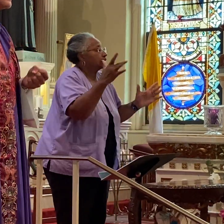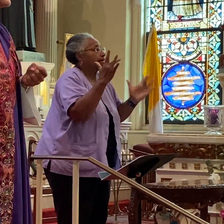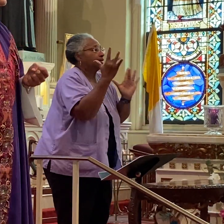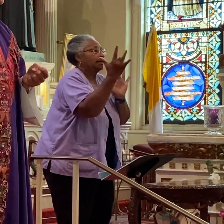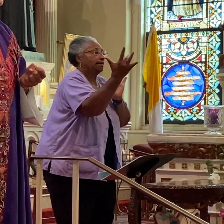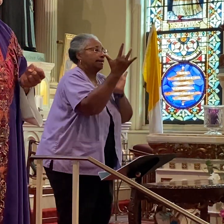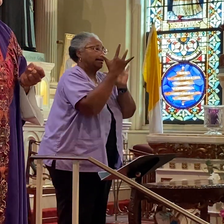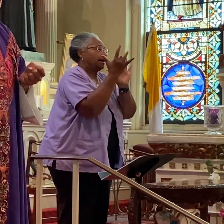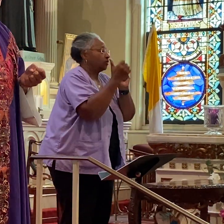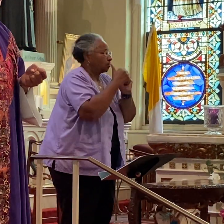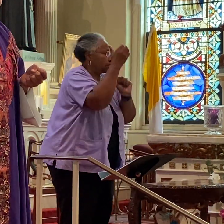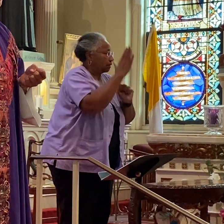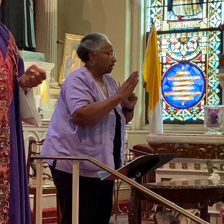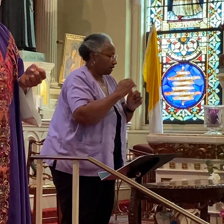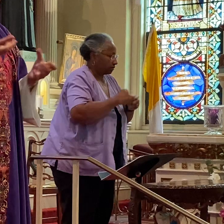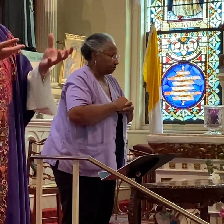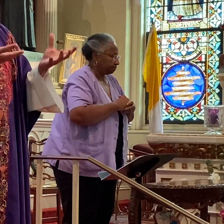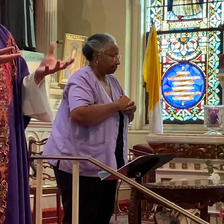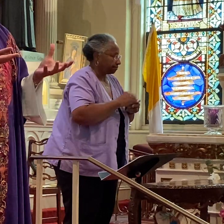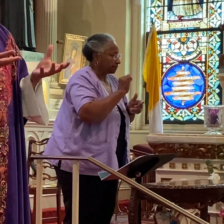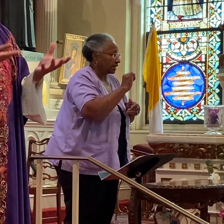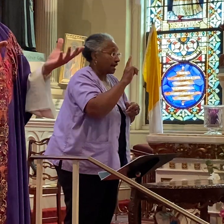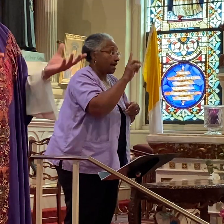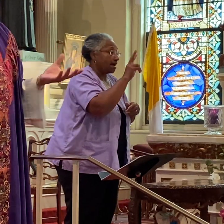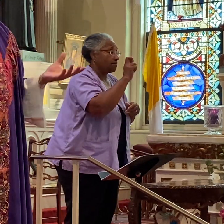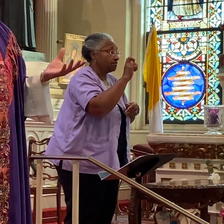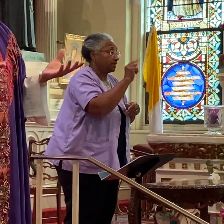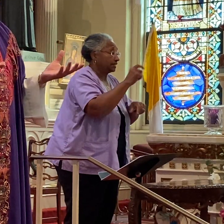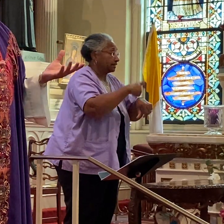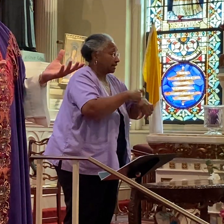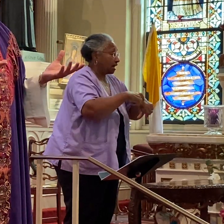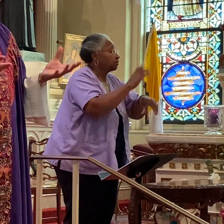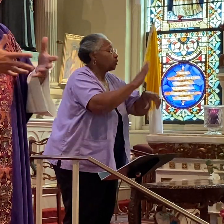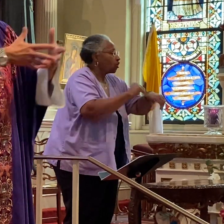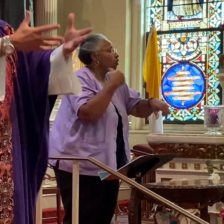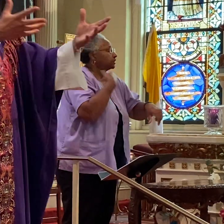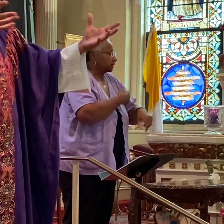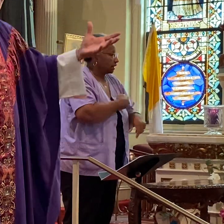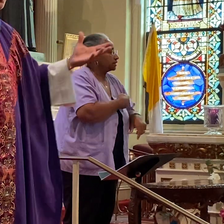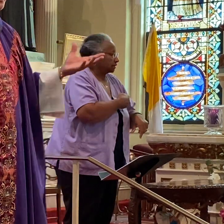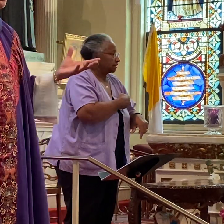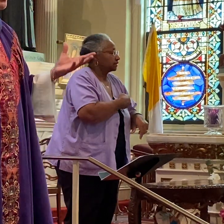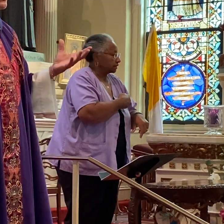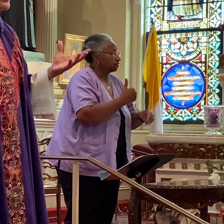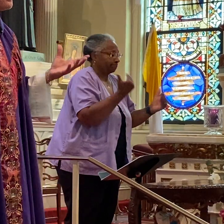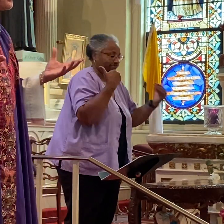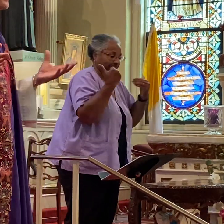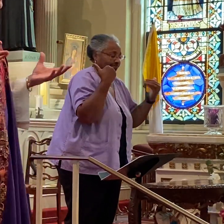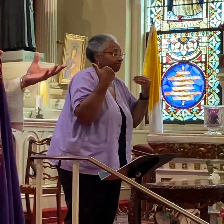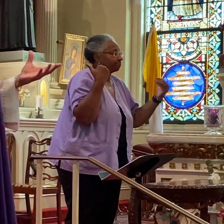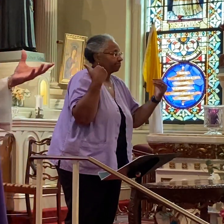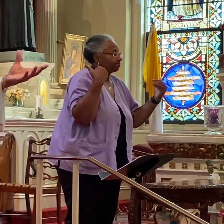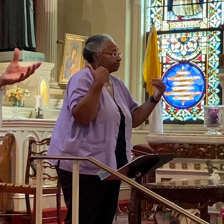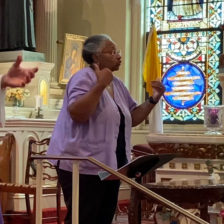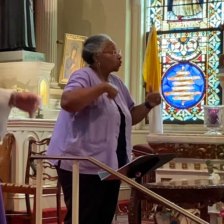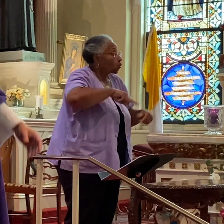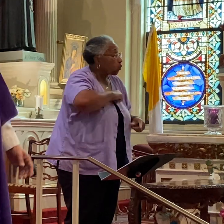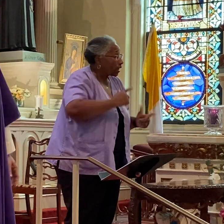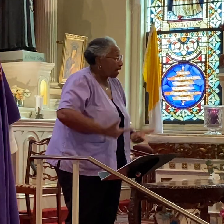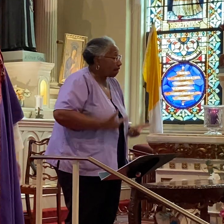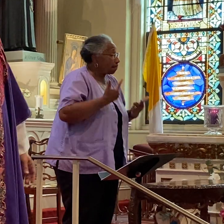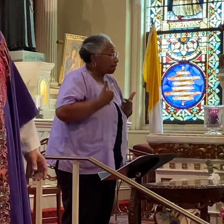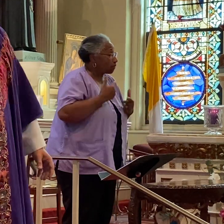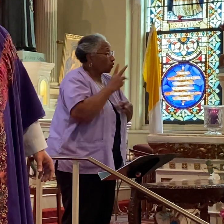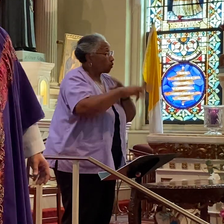And Advent is a call to that. And the desert is a good reminder that there should be space. We live in a world where